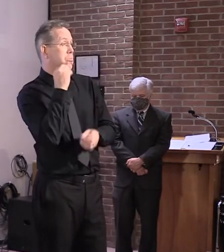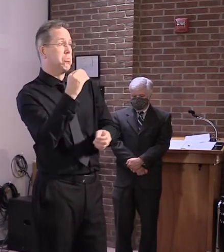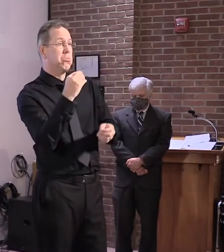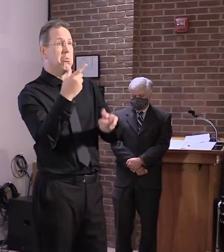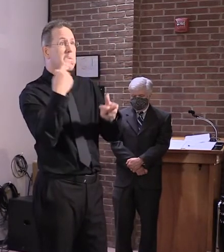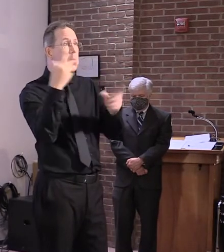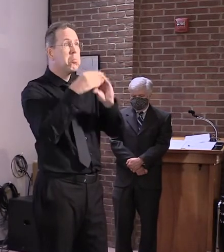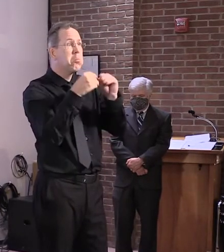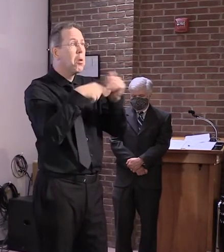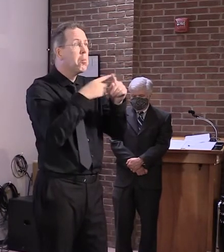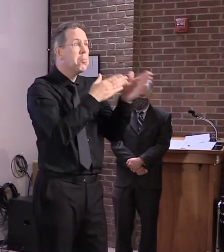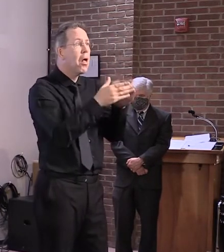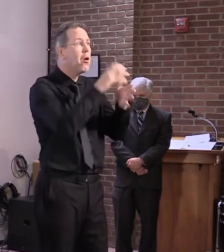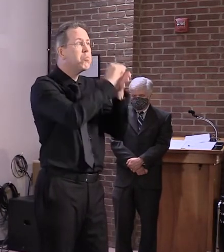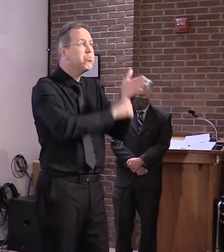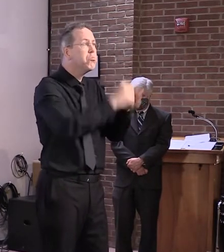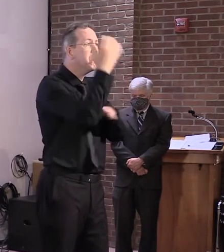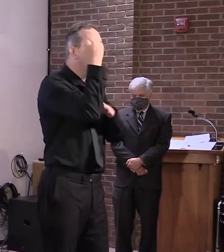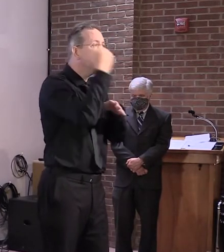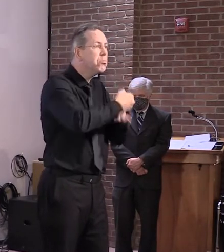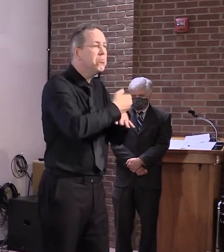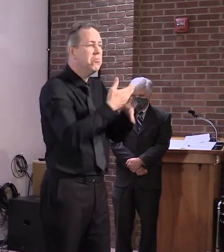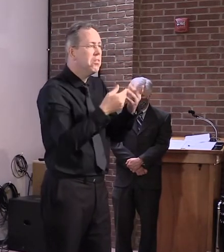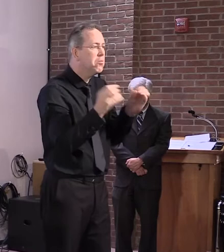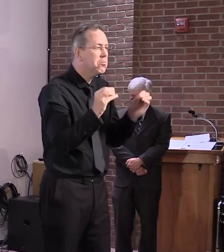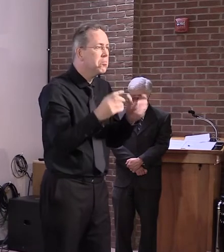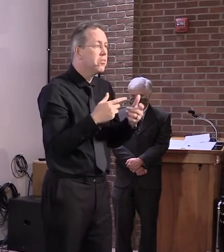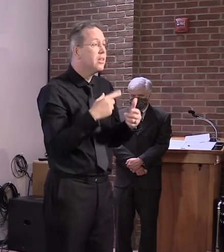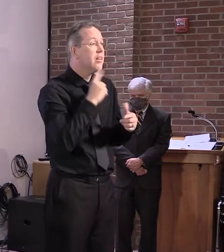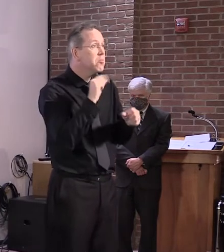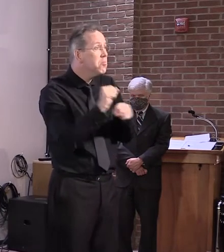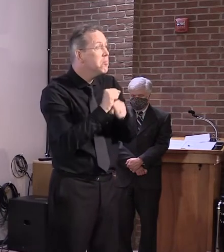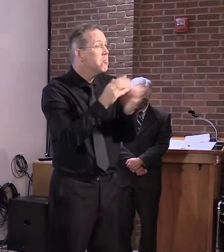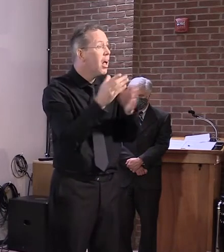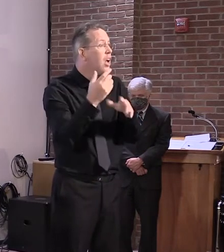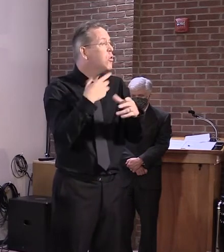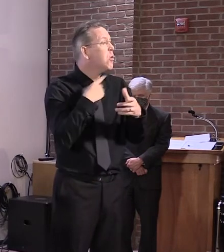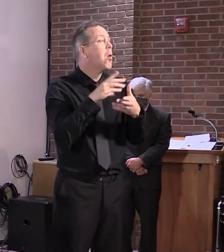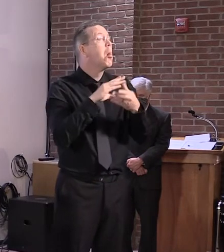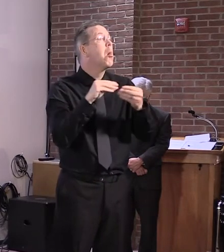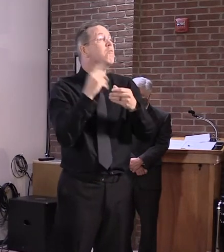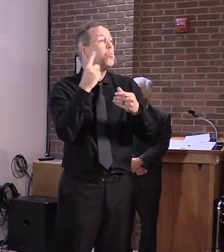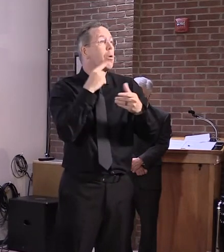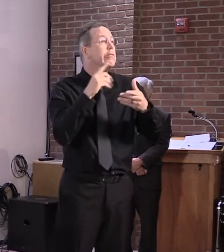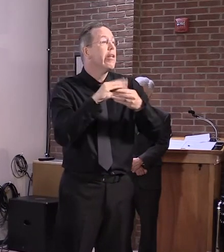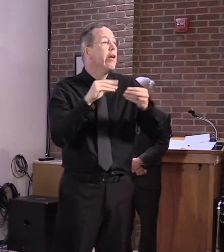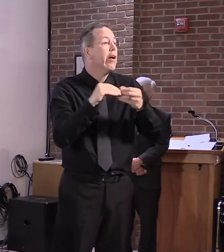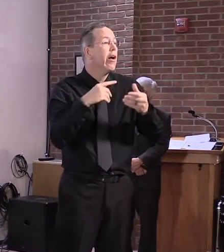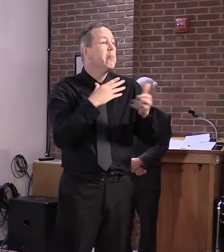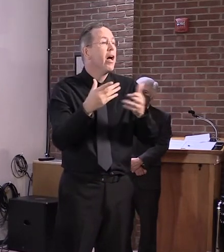I would note for the record, if we were, I'm not sure the extent which we would share them publicly.